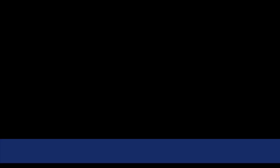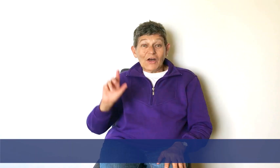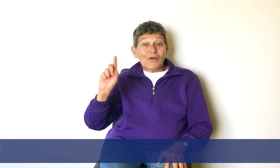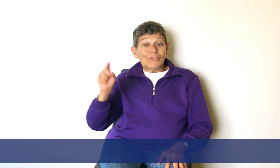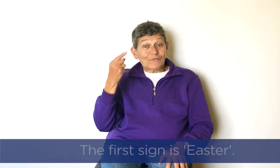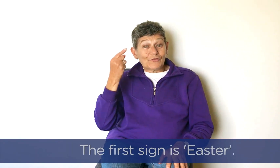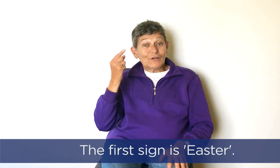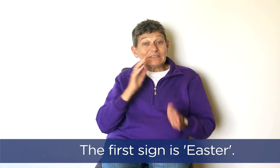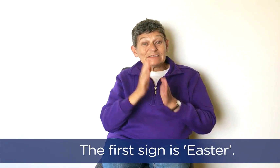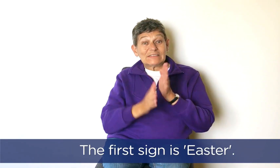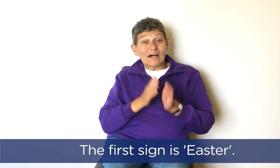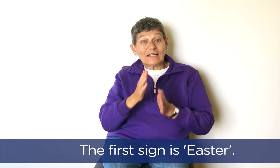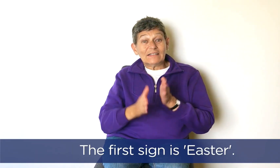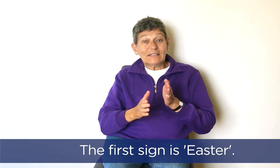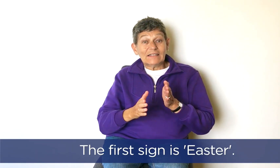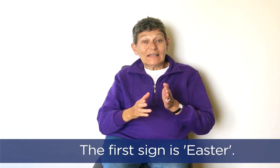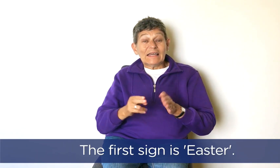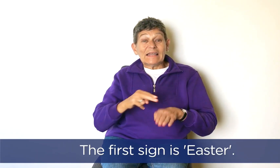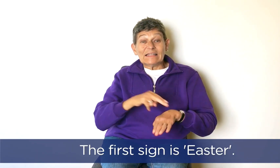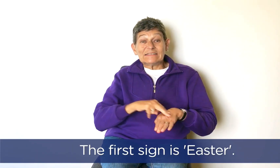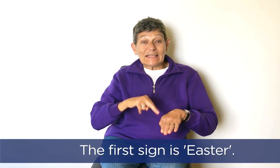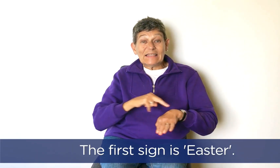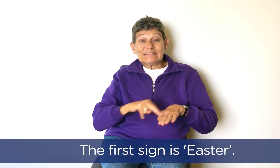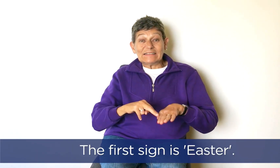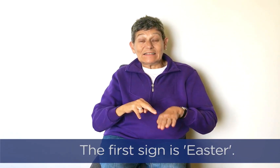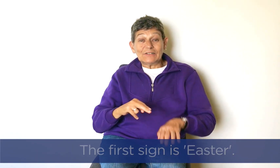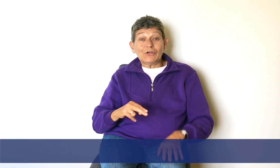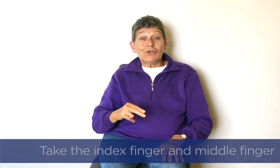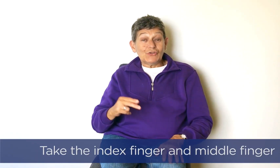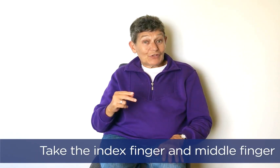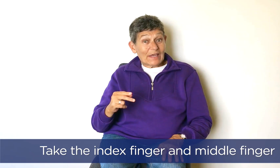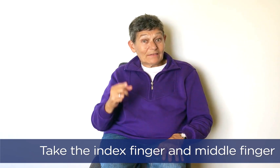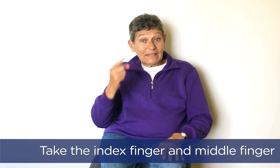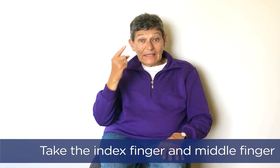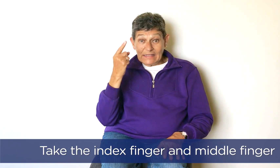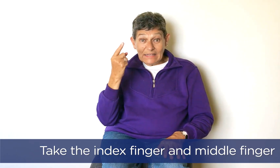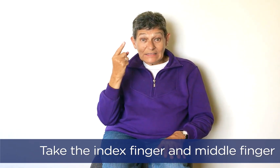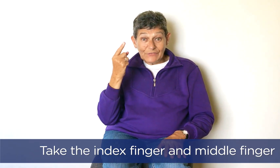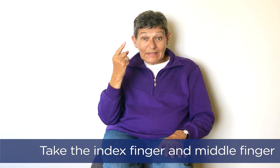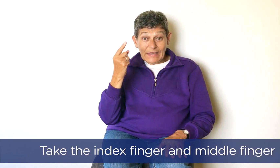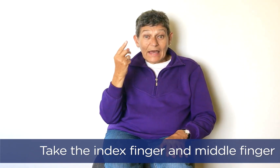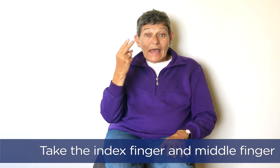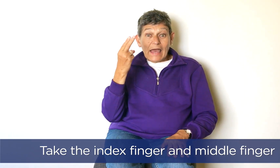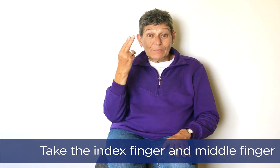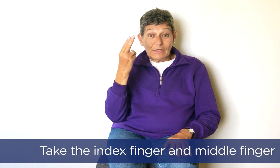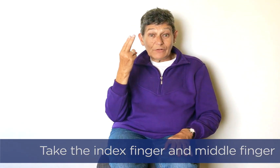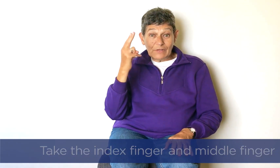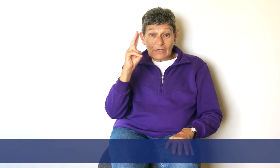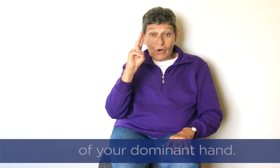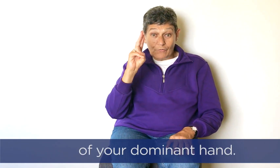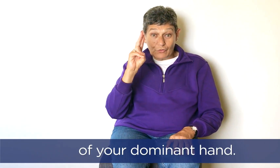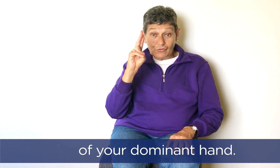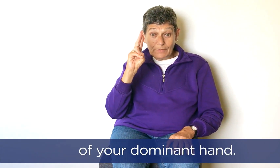The first sign is Easter. You take the index finger and middle finger of your dominant